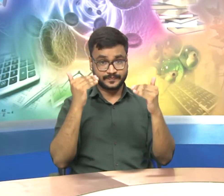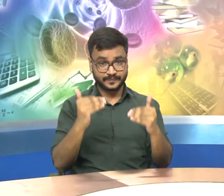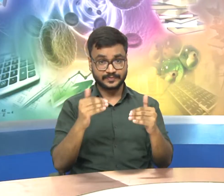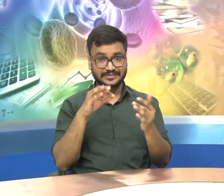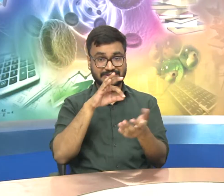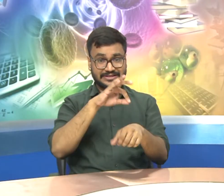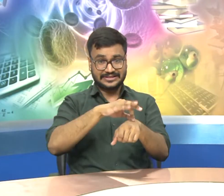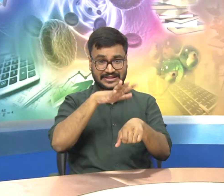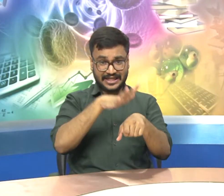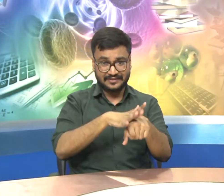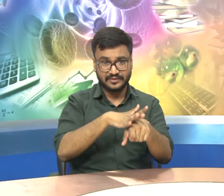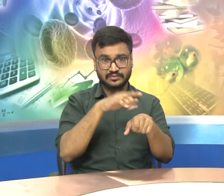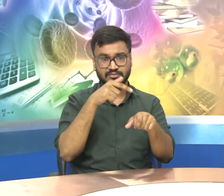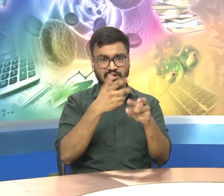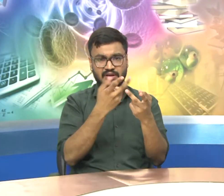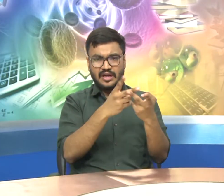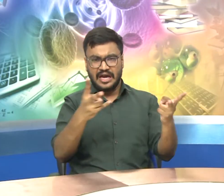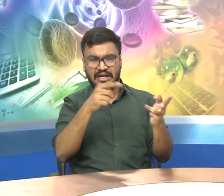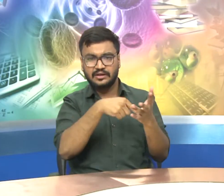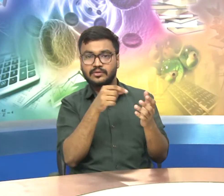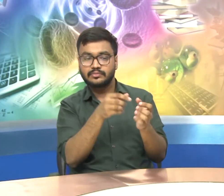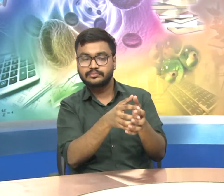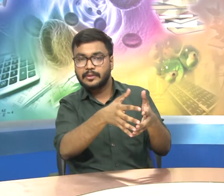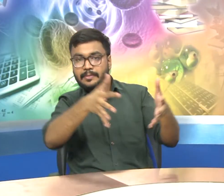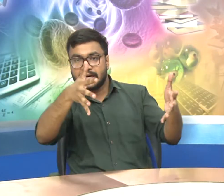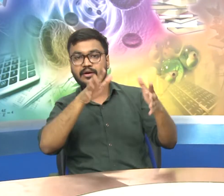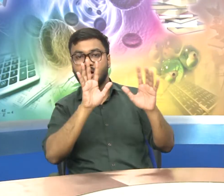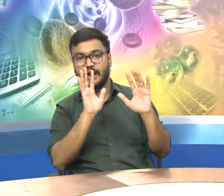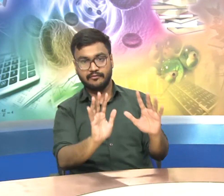And these resistant mosquitoes survive.